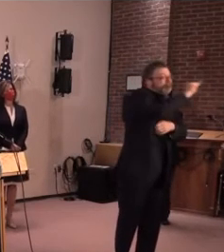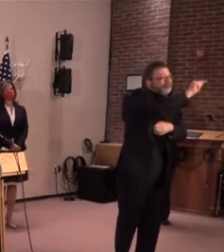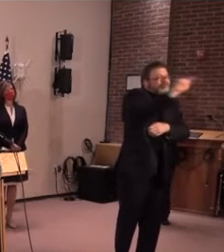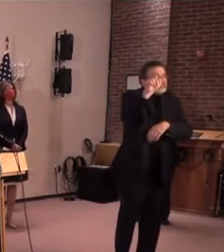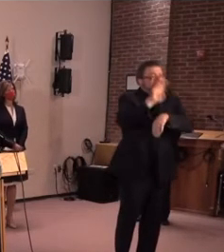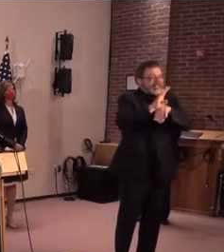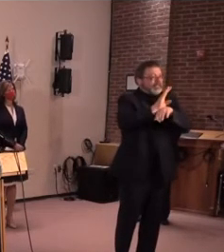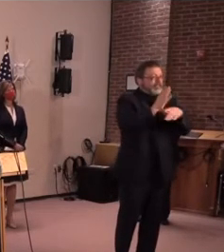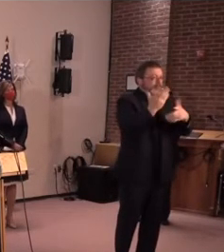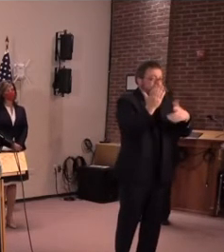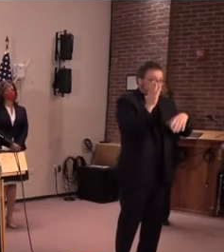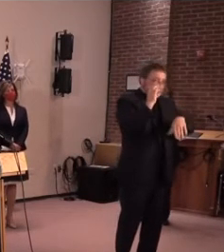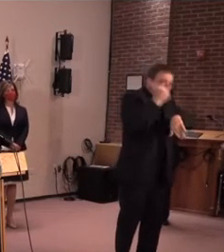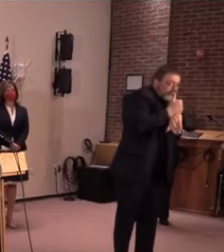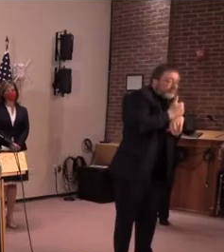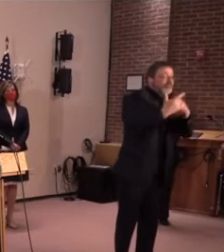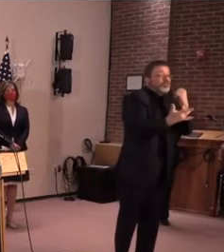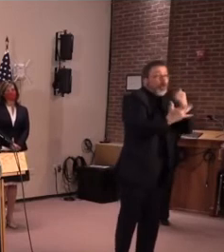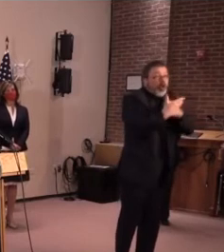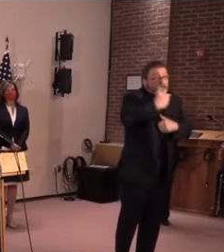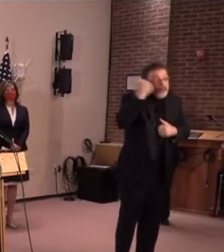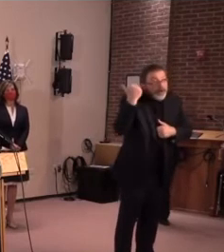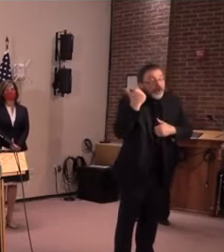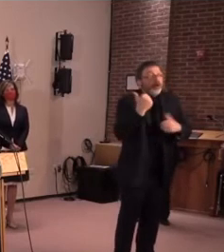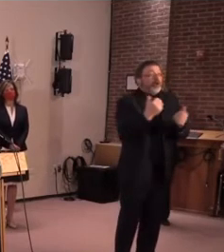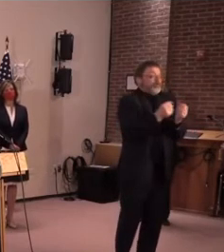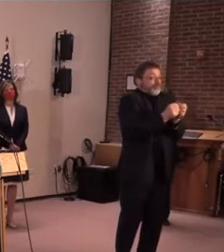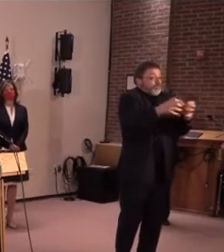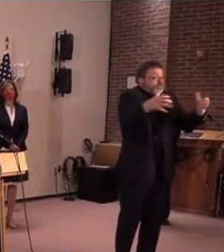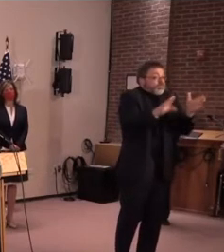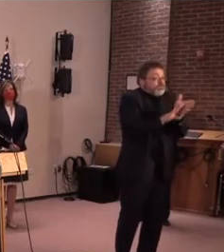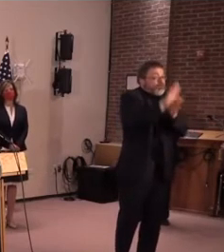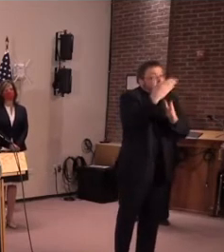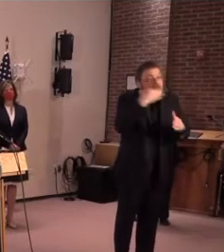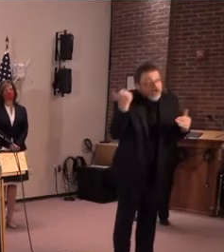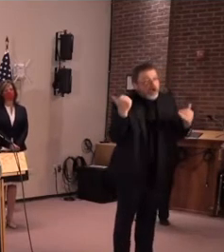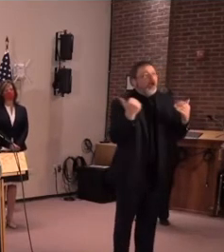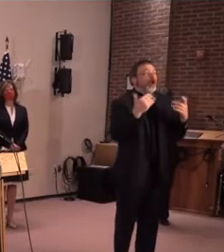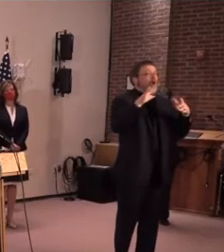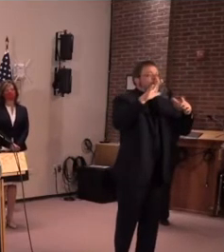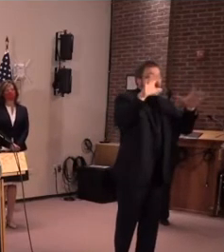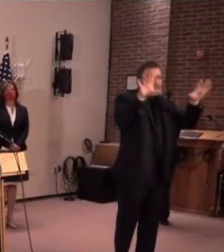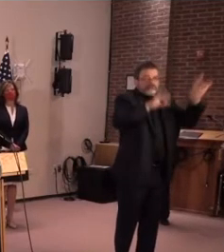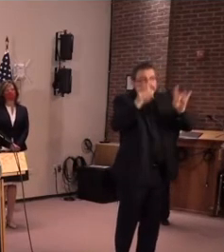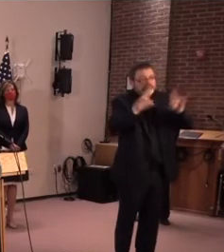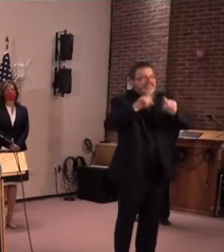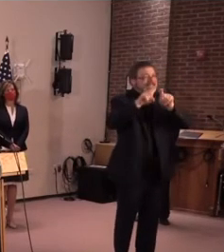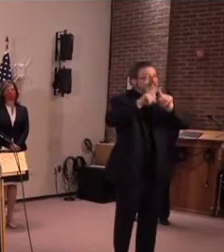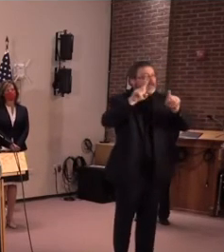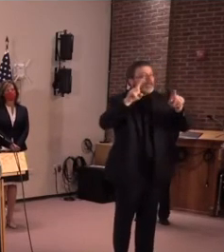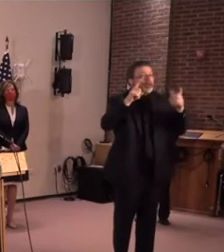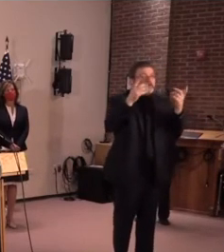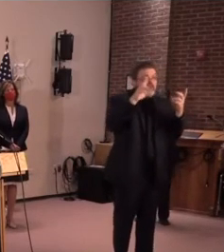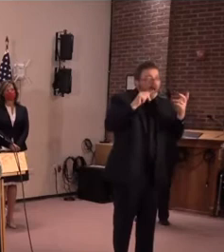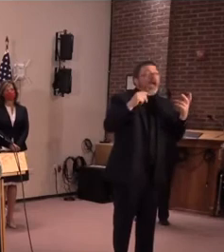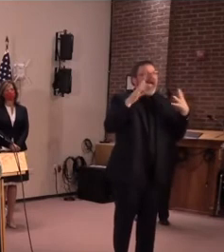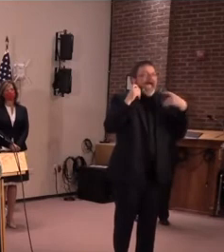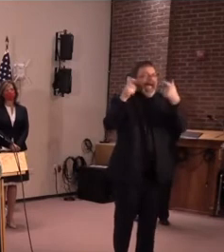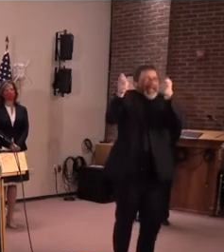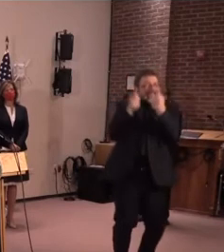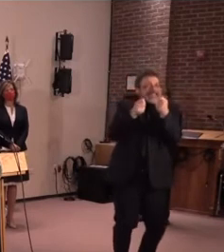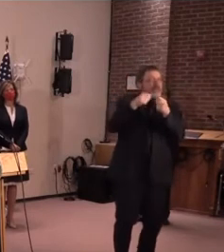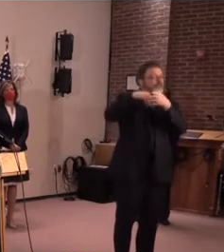inventions, intellectual capital to bring about employers and knowledge workers to the state and have them